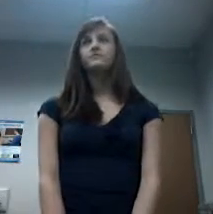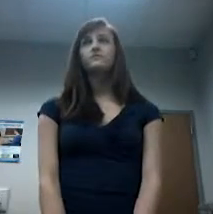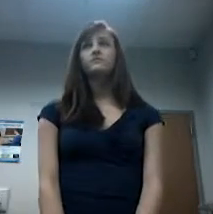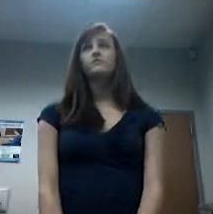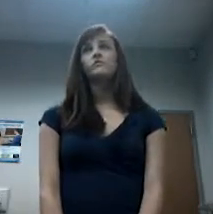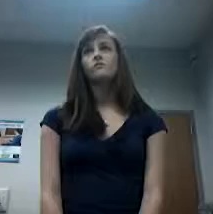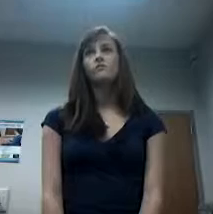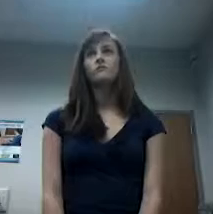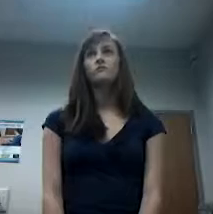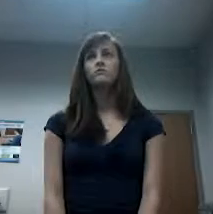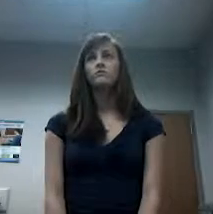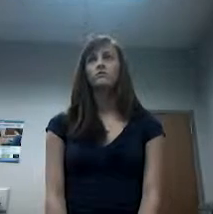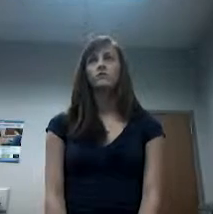2/5 were what we call patriots.